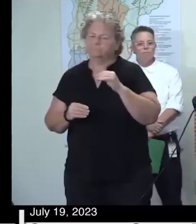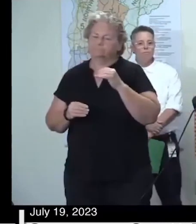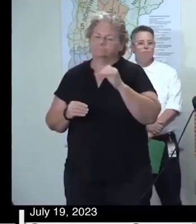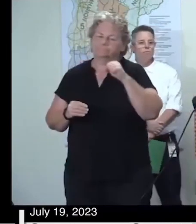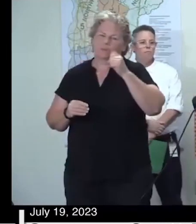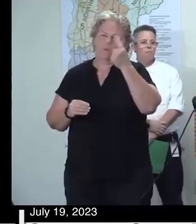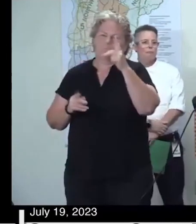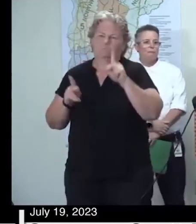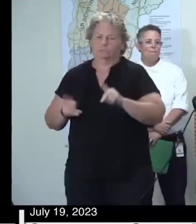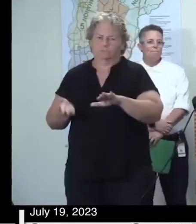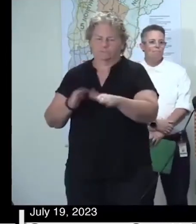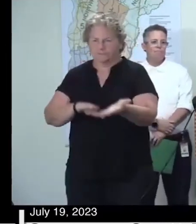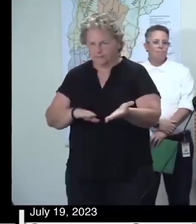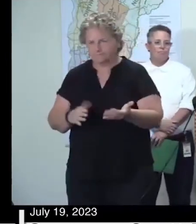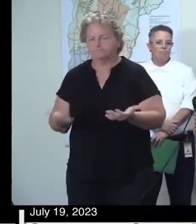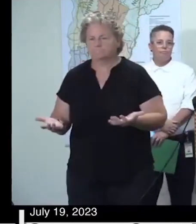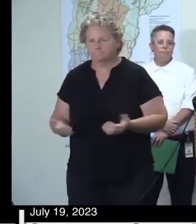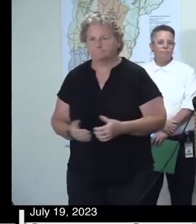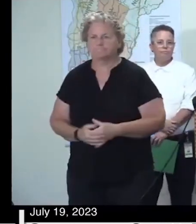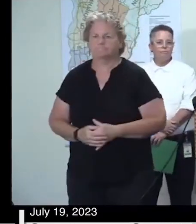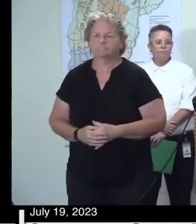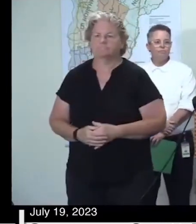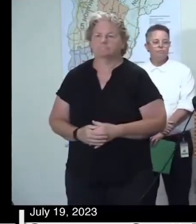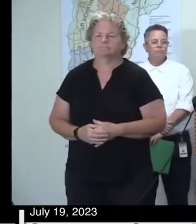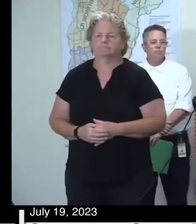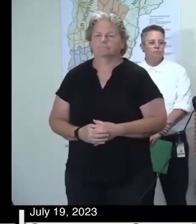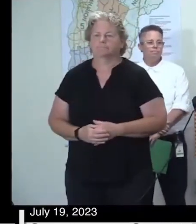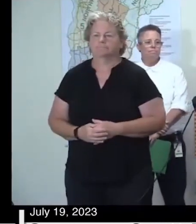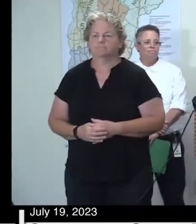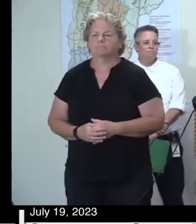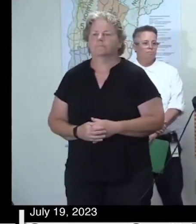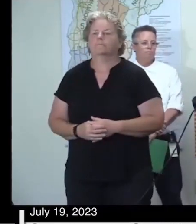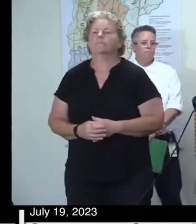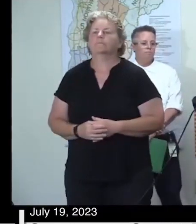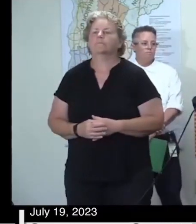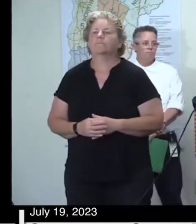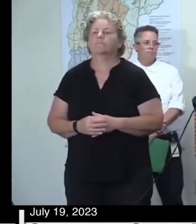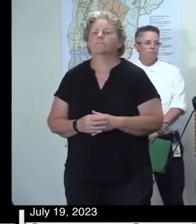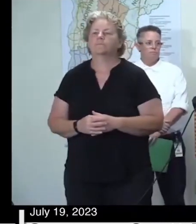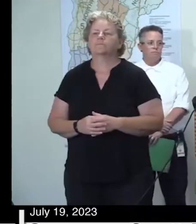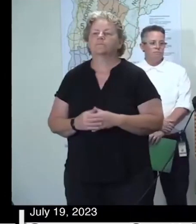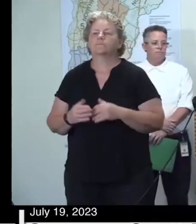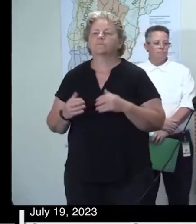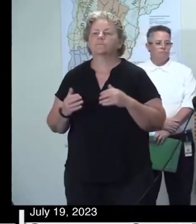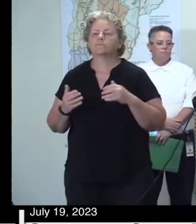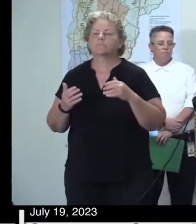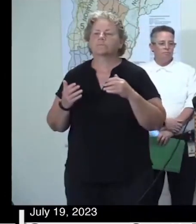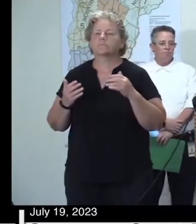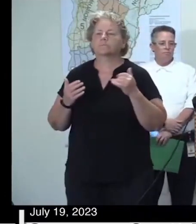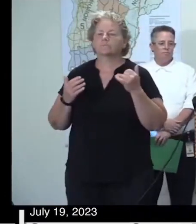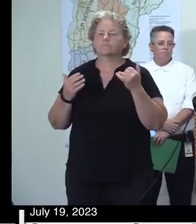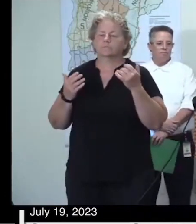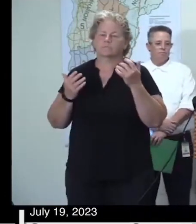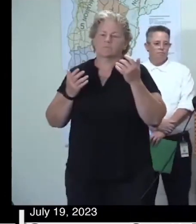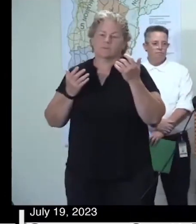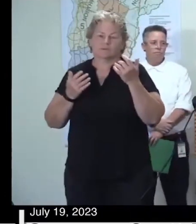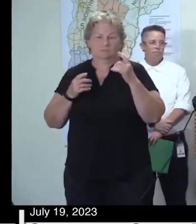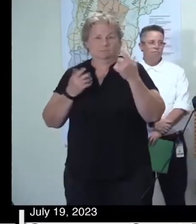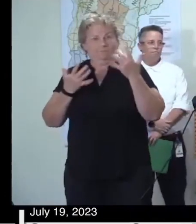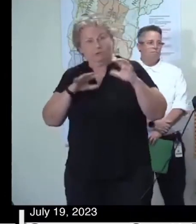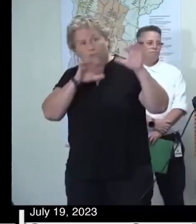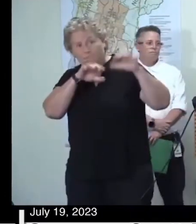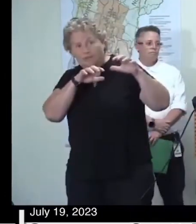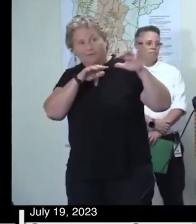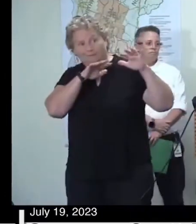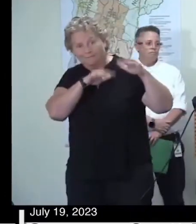disaster happen after the acute emergency and during the cleanup and recovery phase. Please exercise caution as